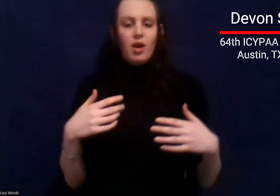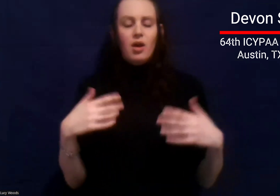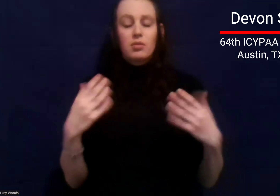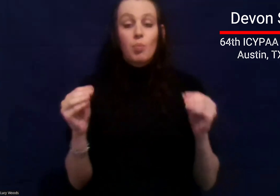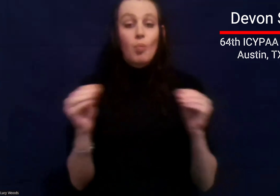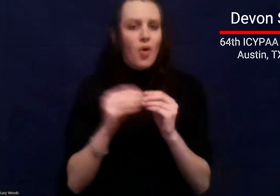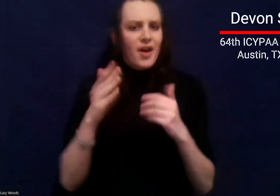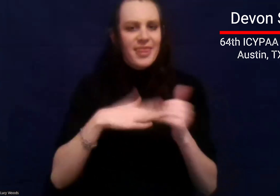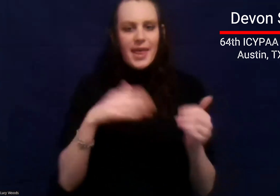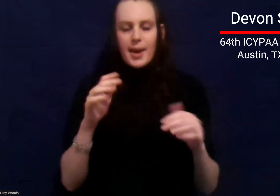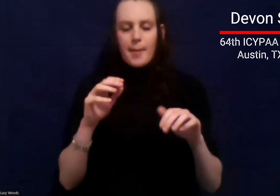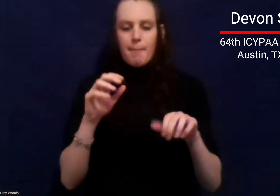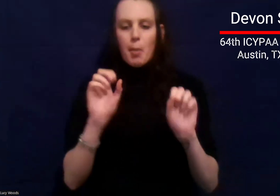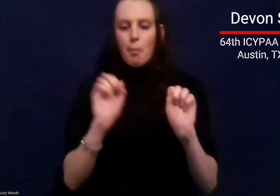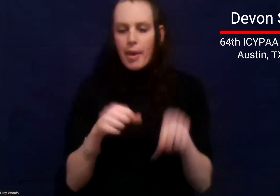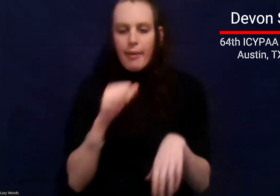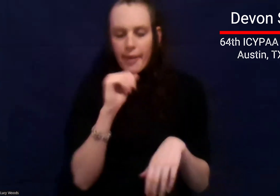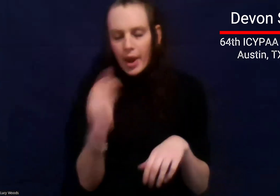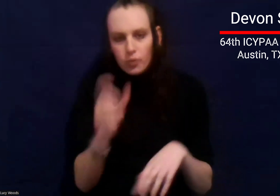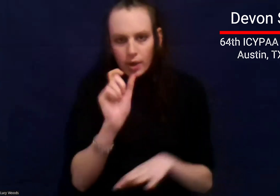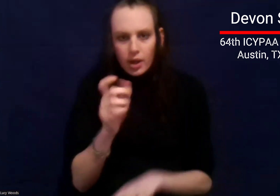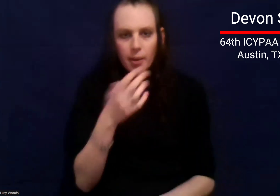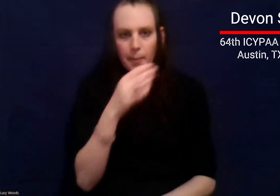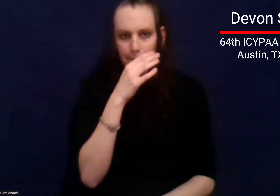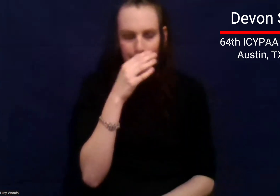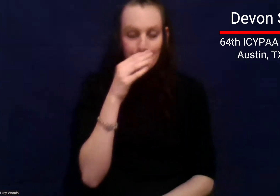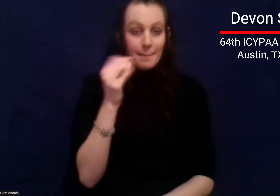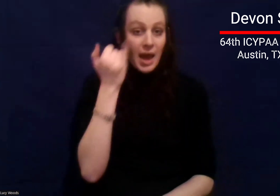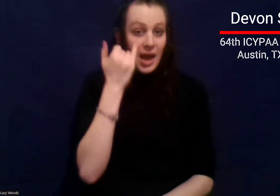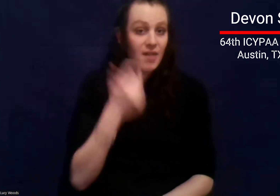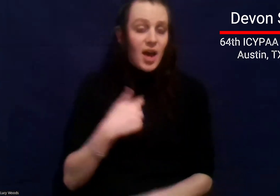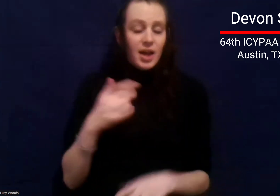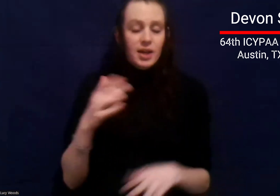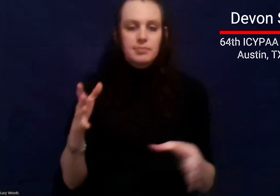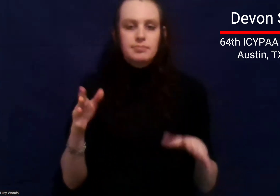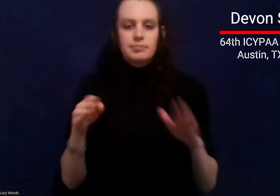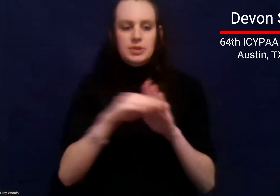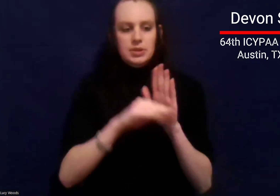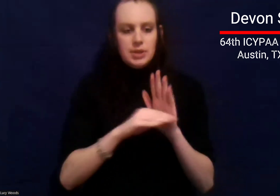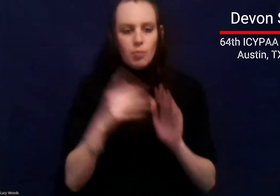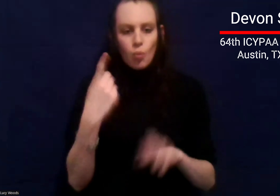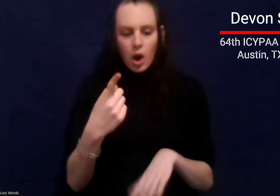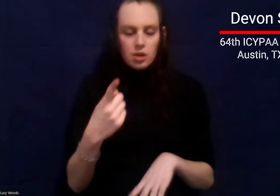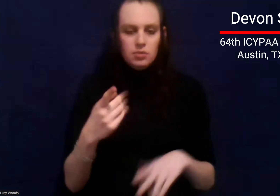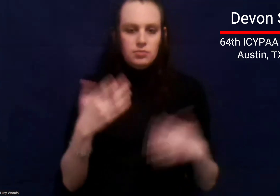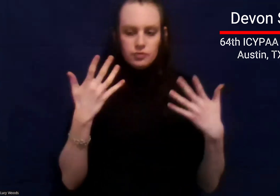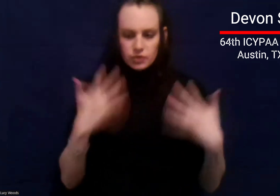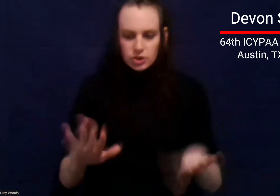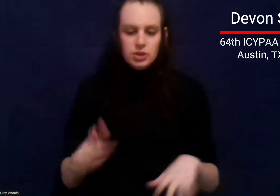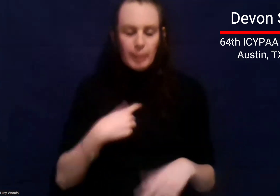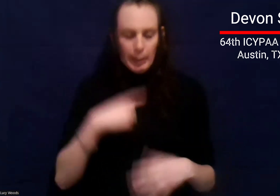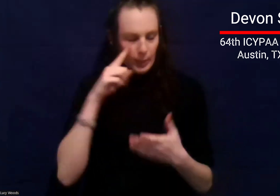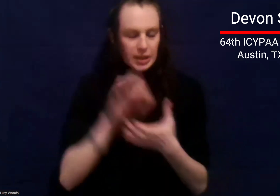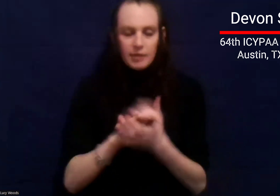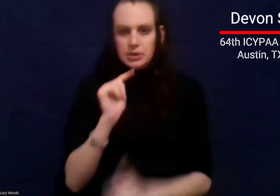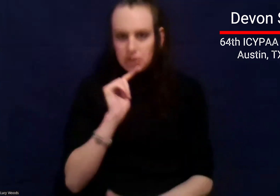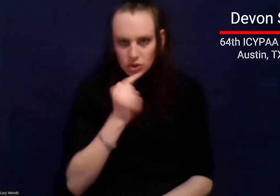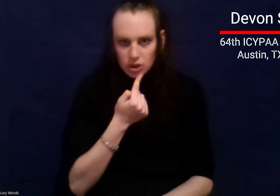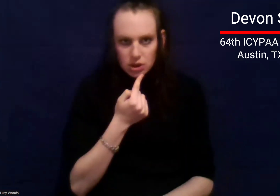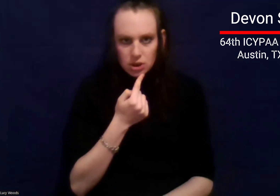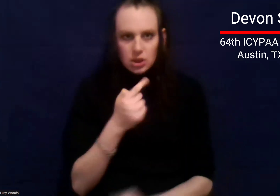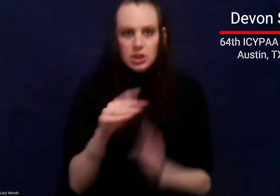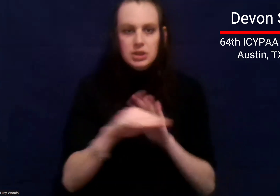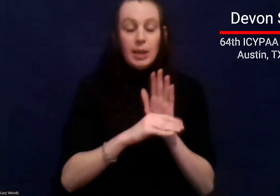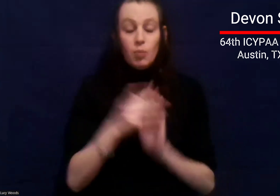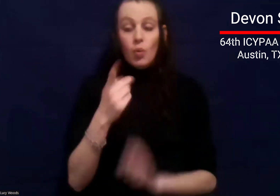real alcoholic. If I took step one, and I believe that step one is as serious as it is, step one doesn't tell me I